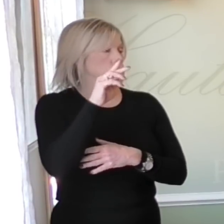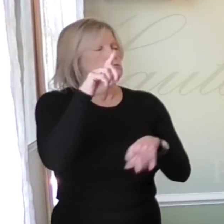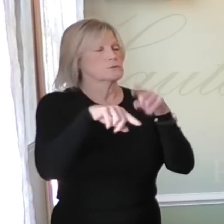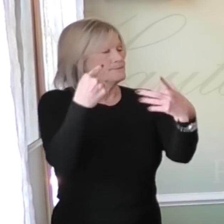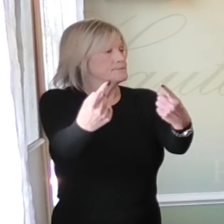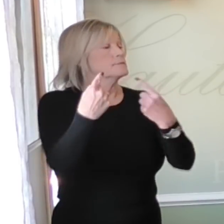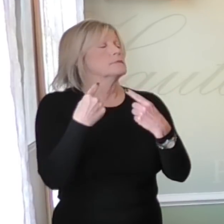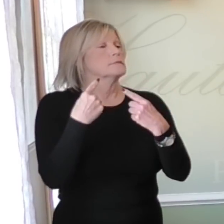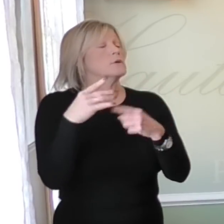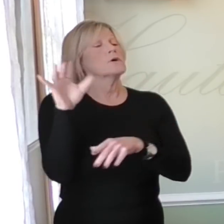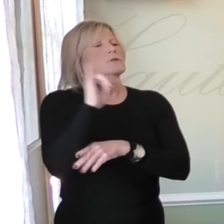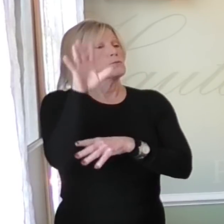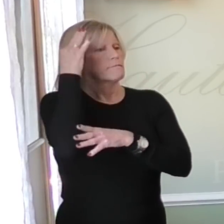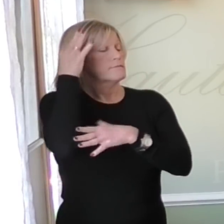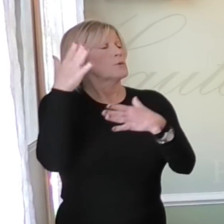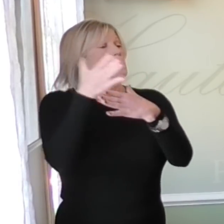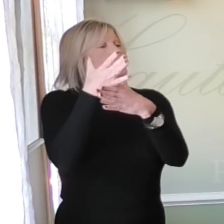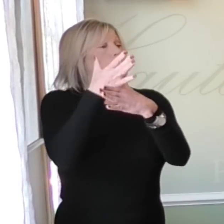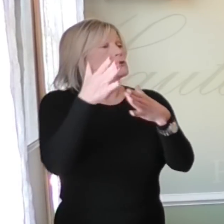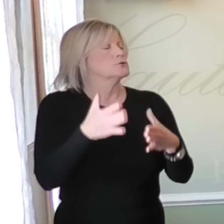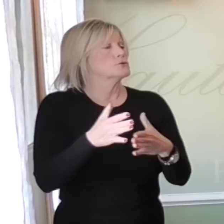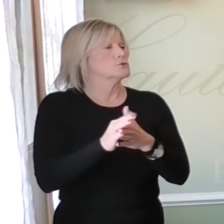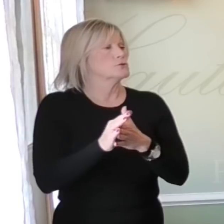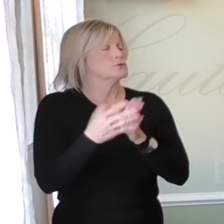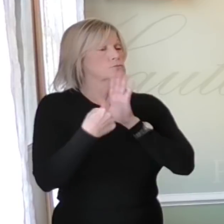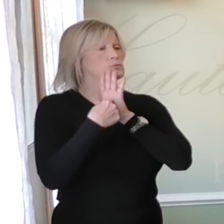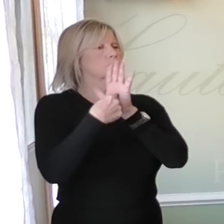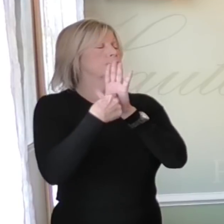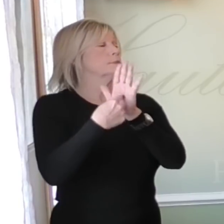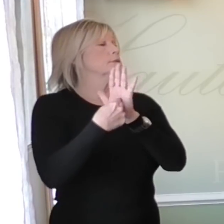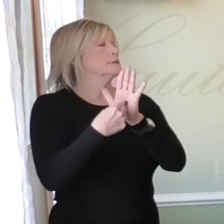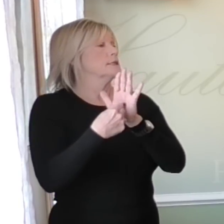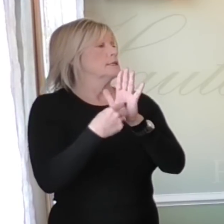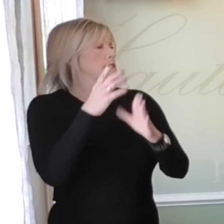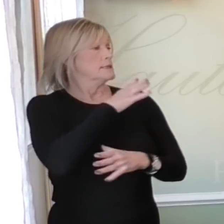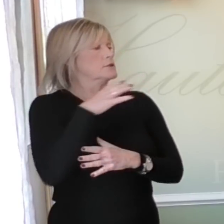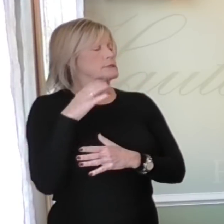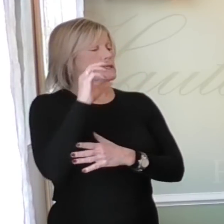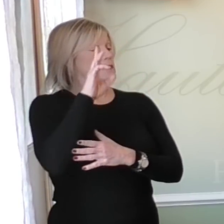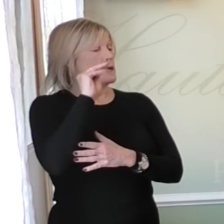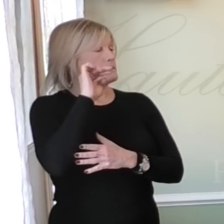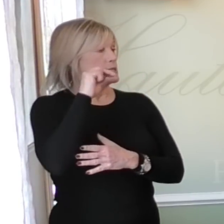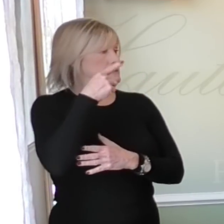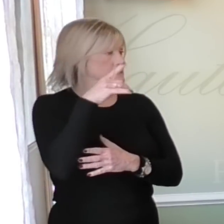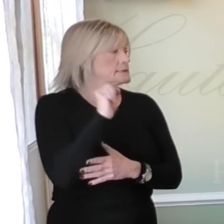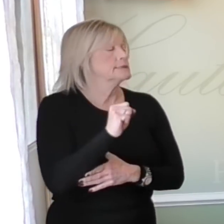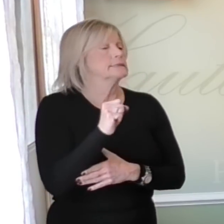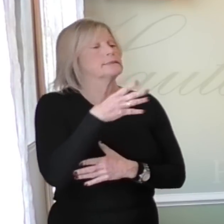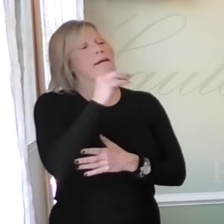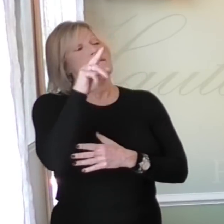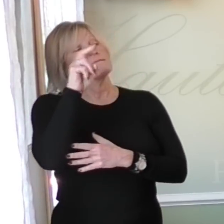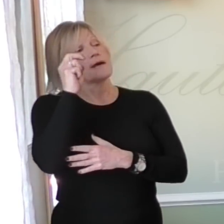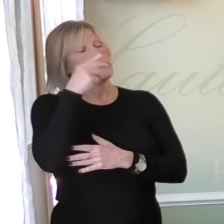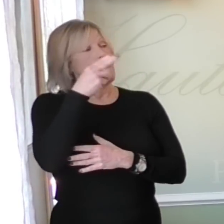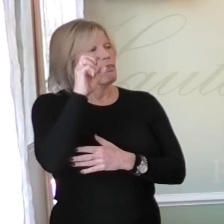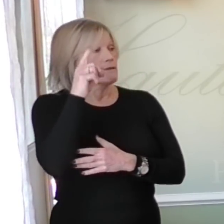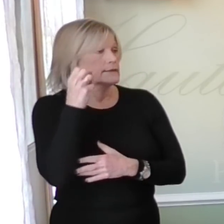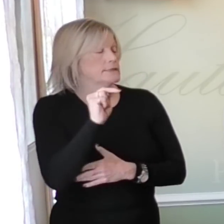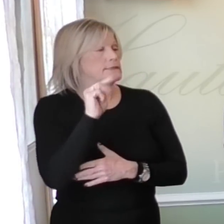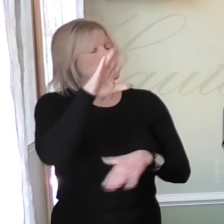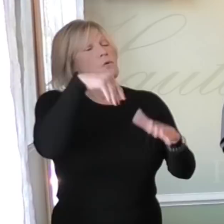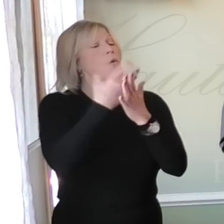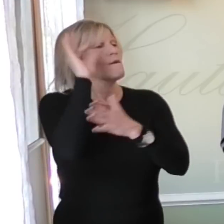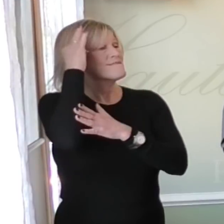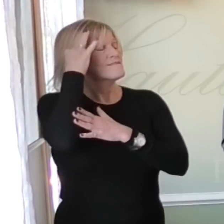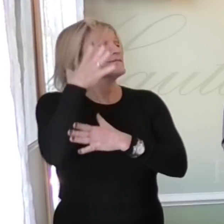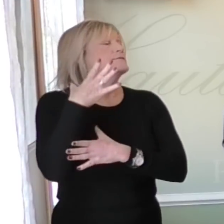As well as our federal partners representing Congressman Cummings and Van Hollen and our entire federal